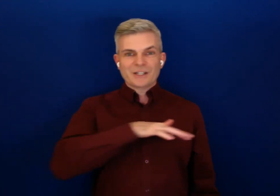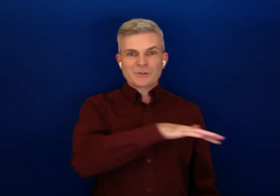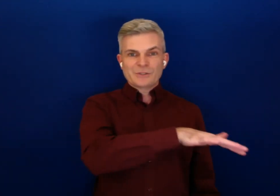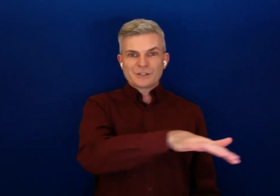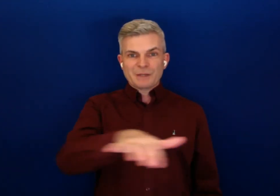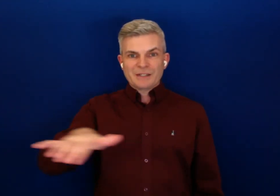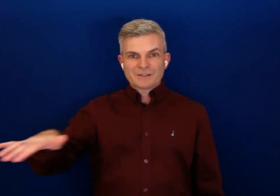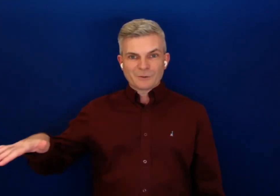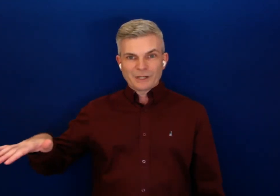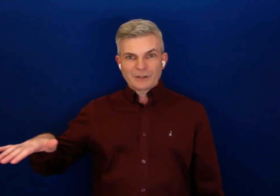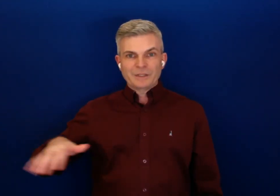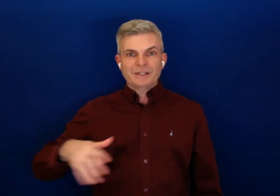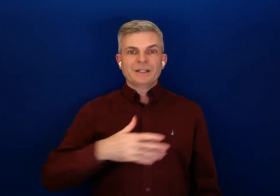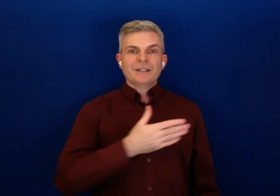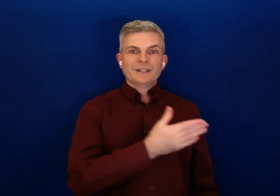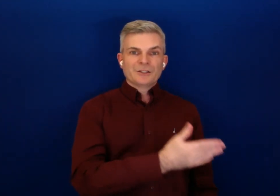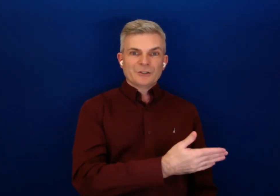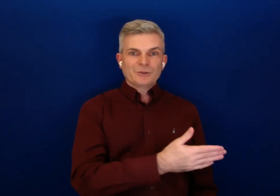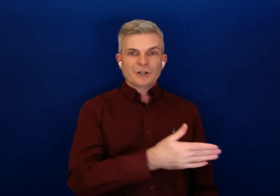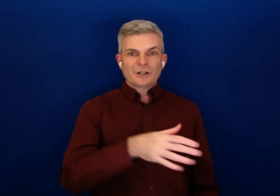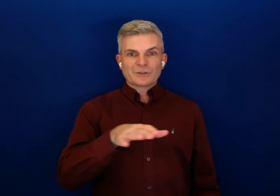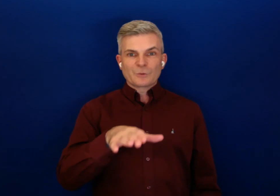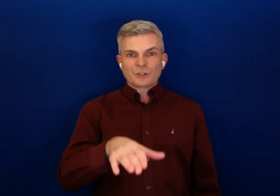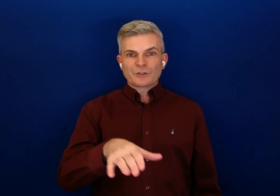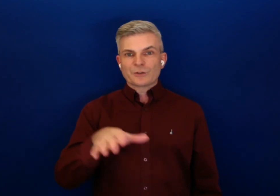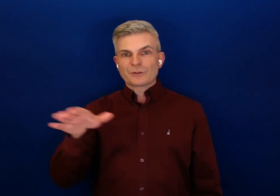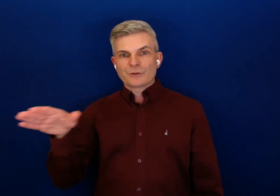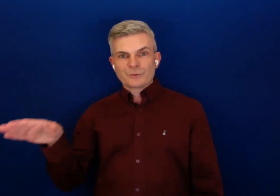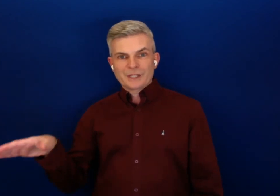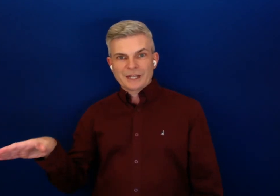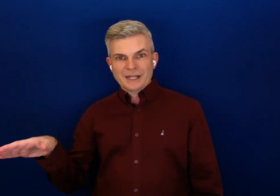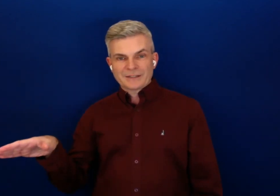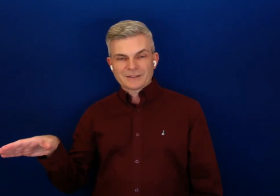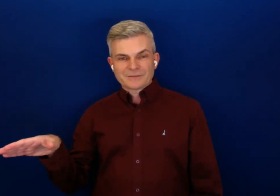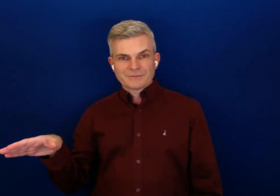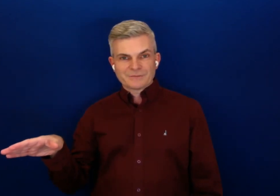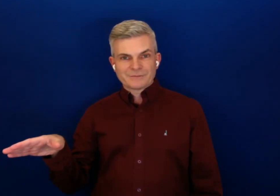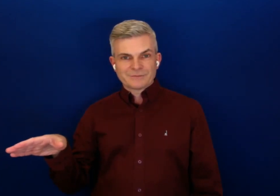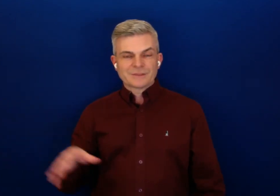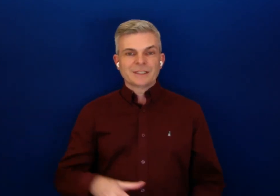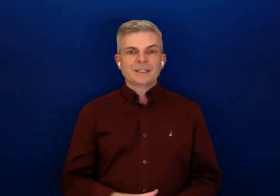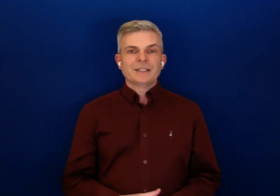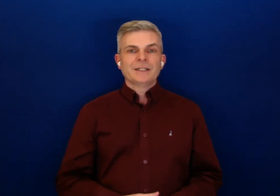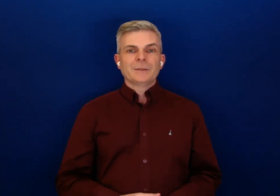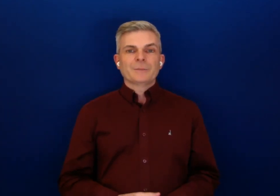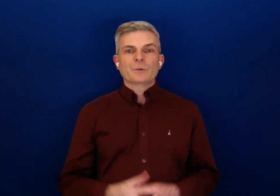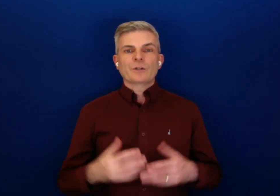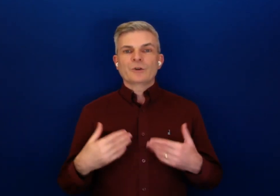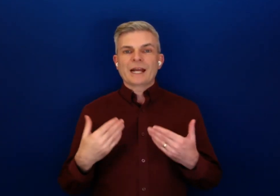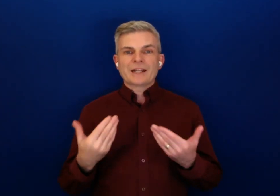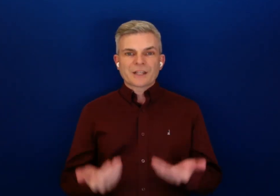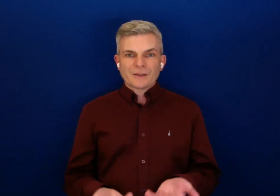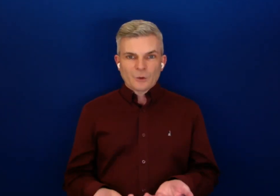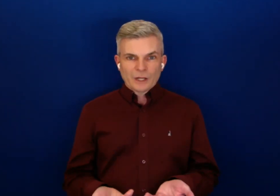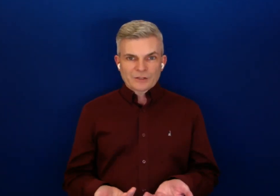I used space around me. 2 dogs, 1 turtle, 3 cats. But when you're asking the